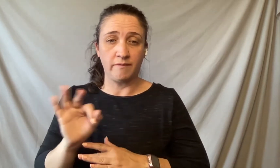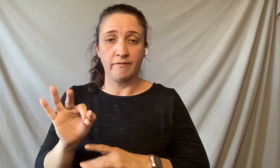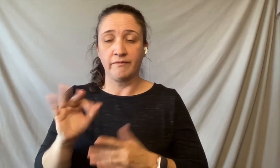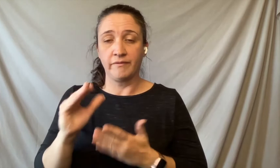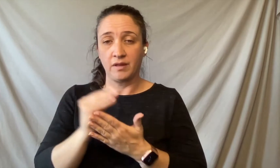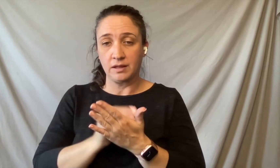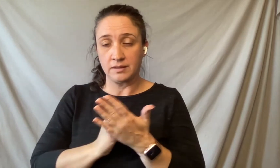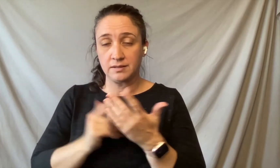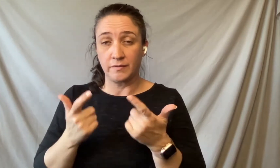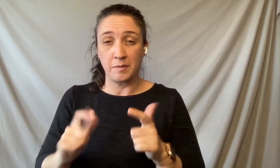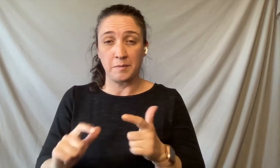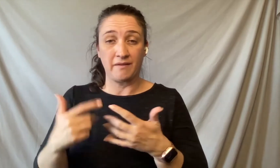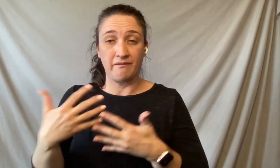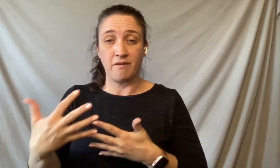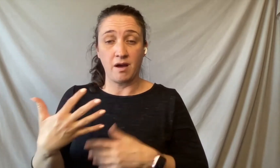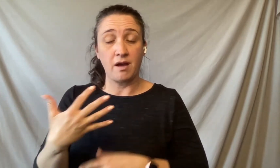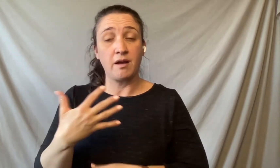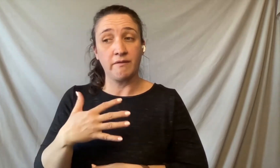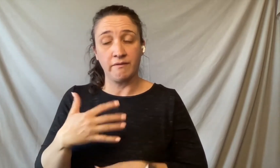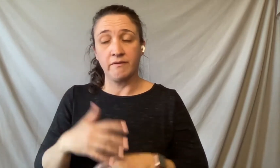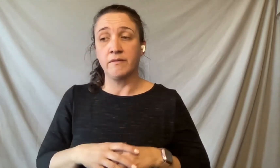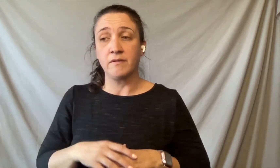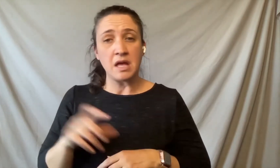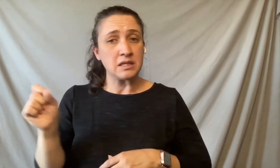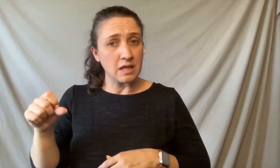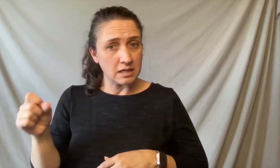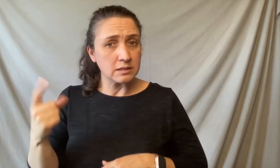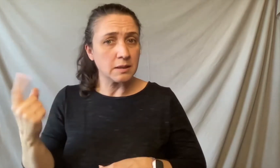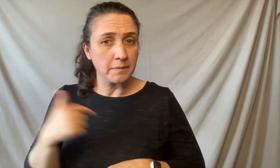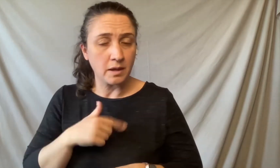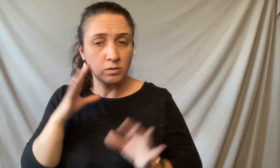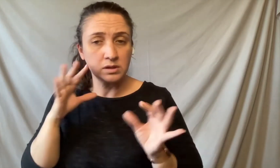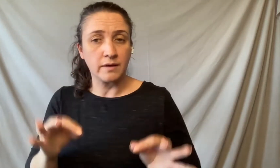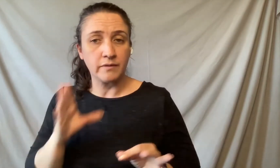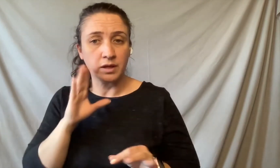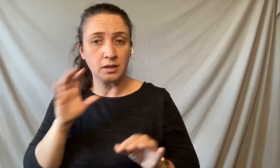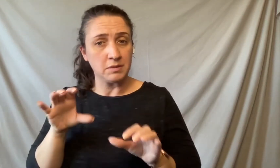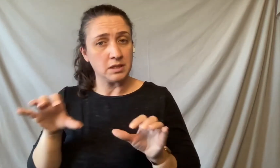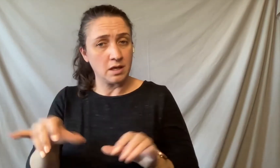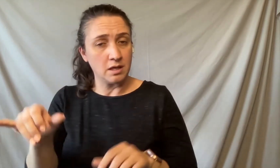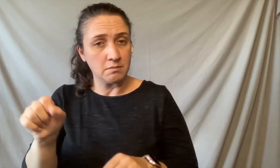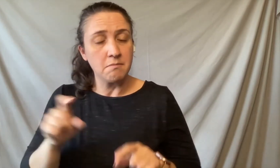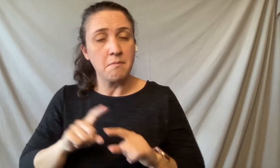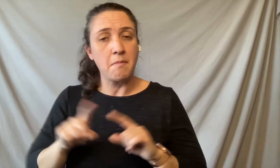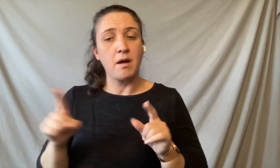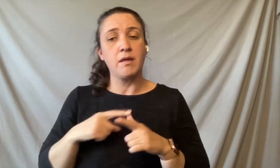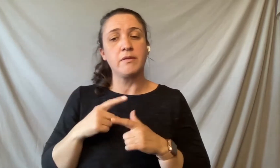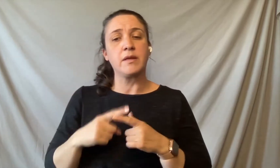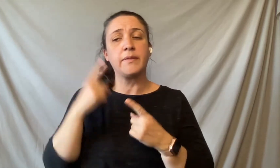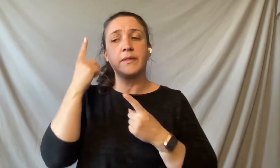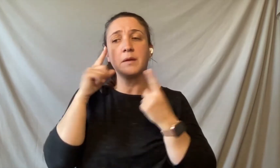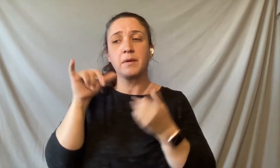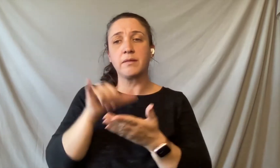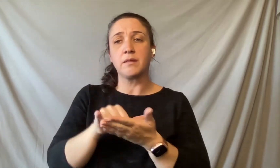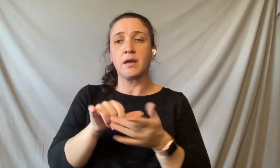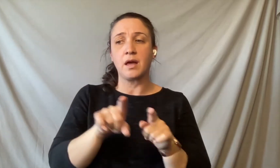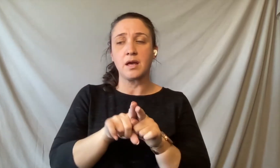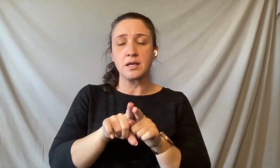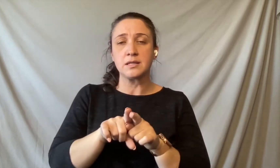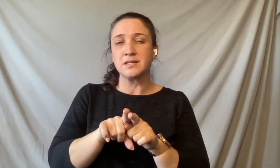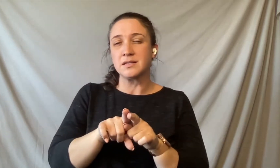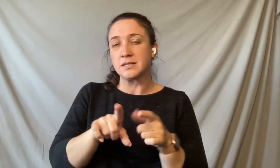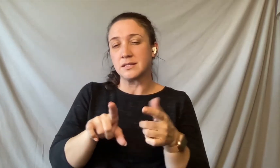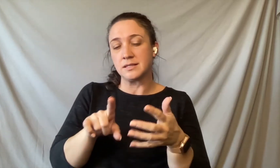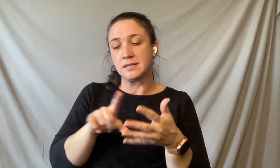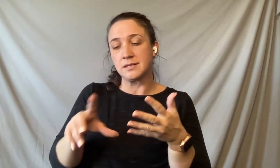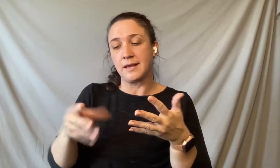it as something that definitely is going to be done, but then think of it as feeding into the other